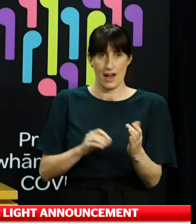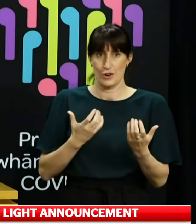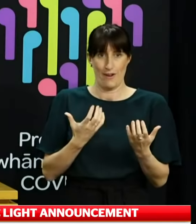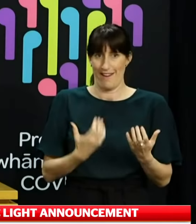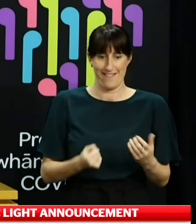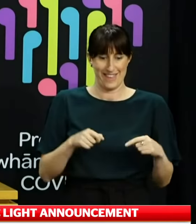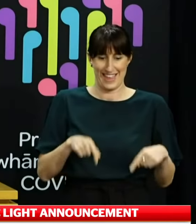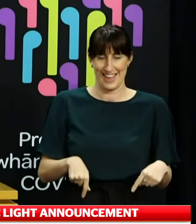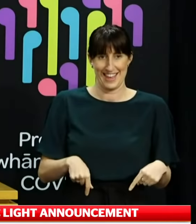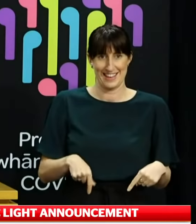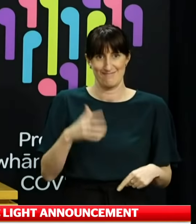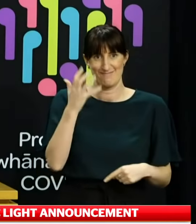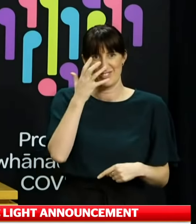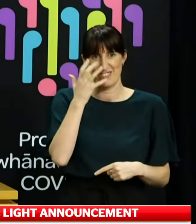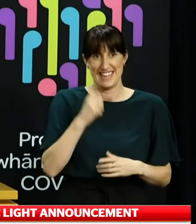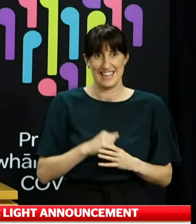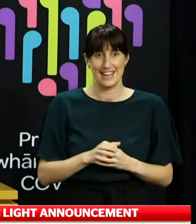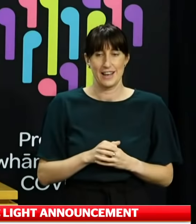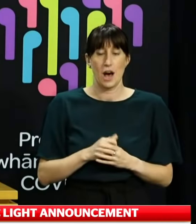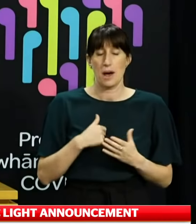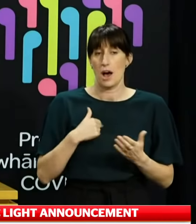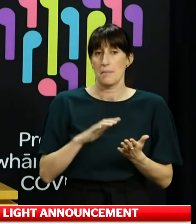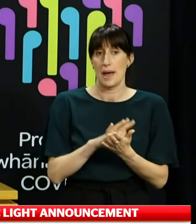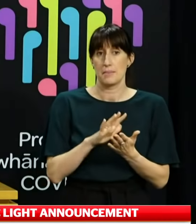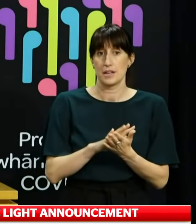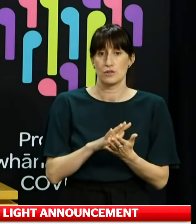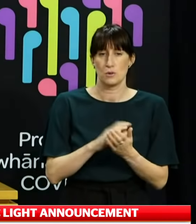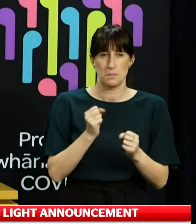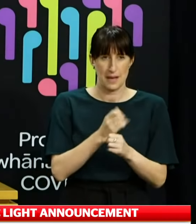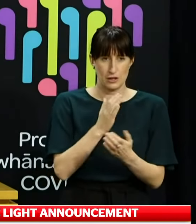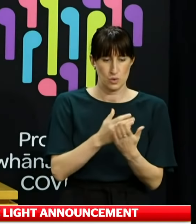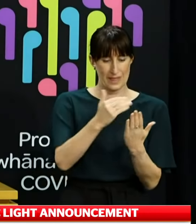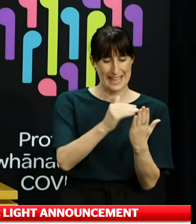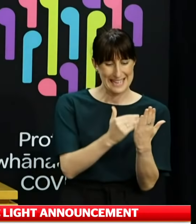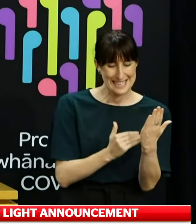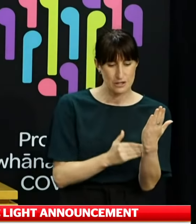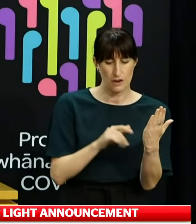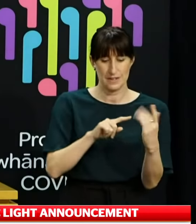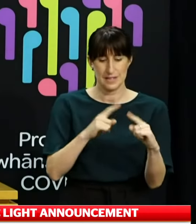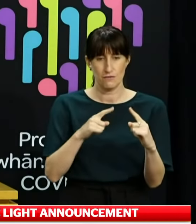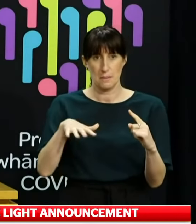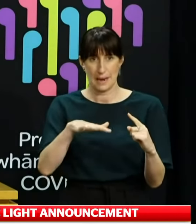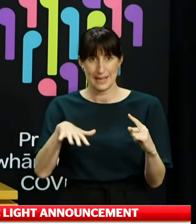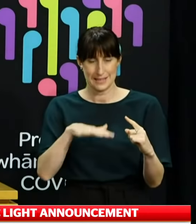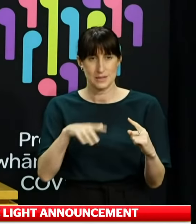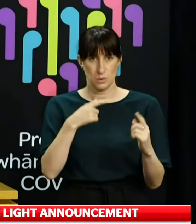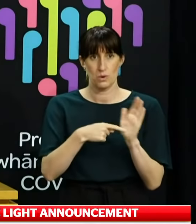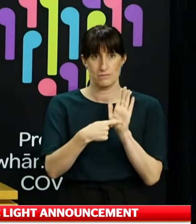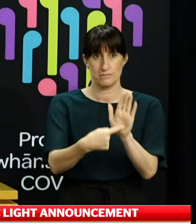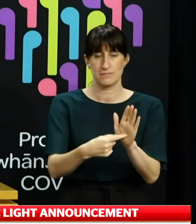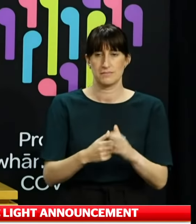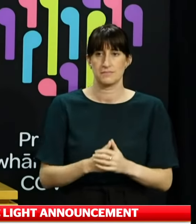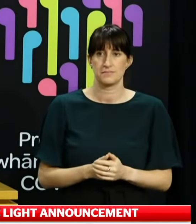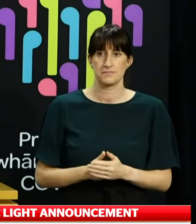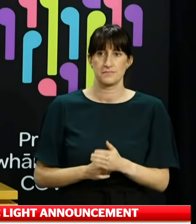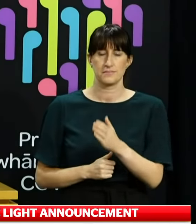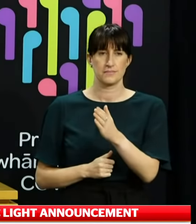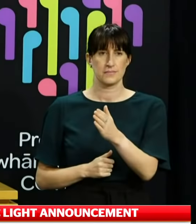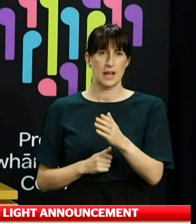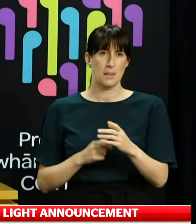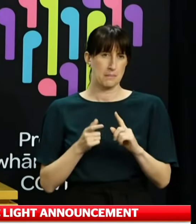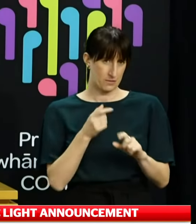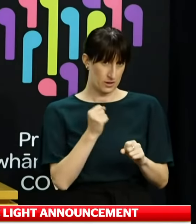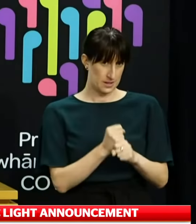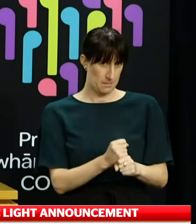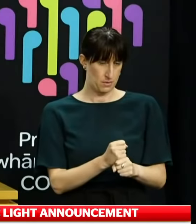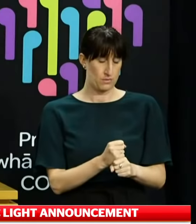and for some reason I didn't bring that with me, so I'm happy to make sure that list is well distributed. Increase the risk though, like for example on flights, we've